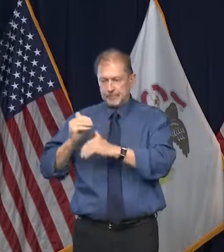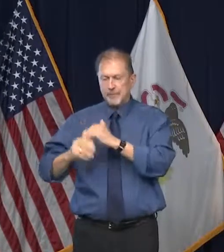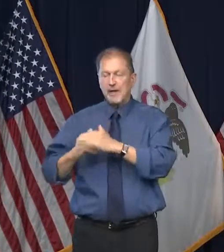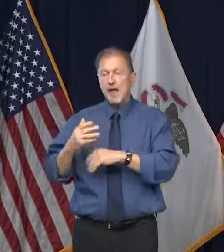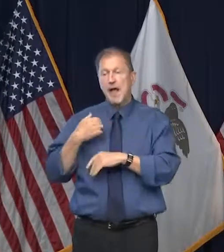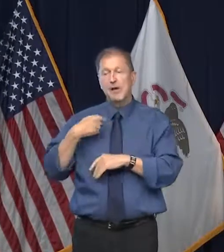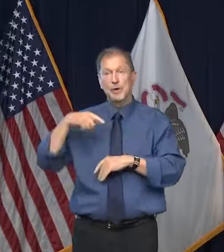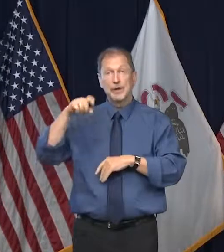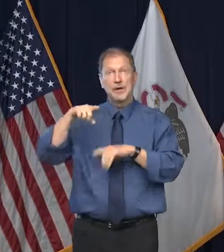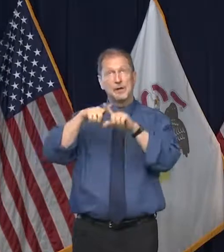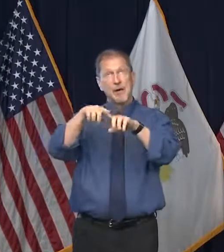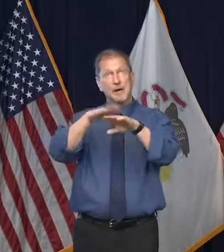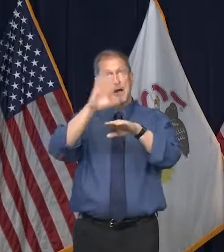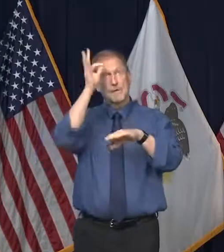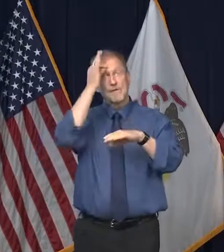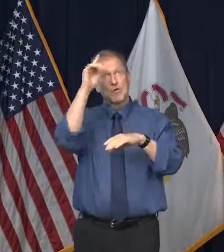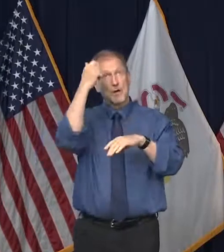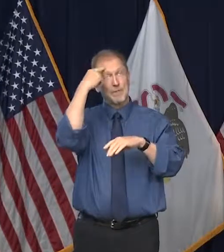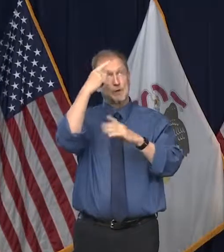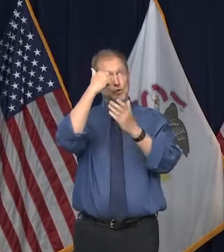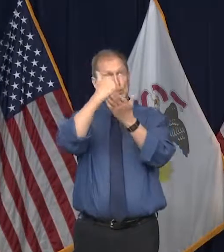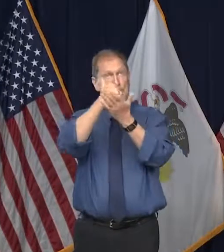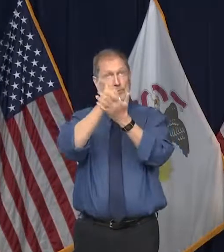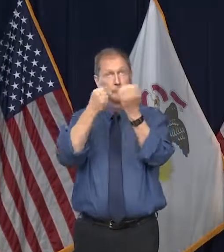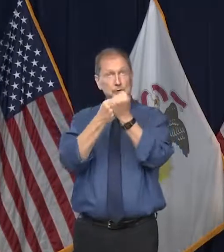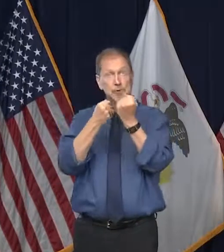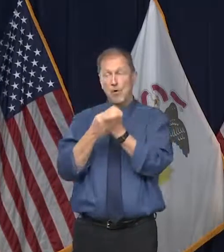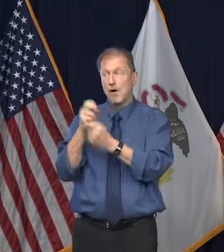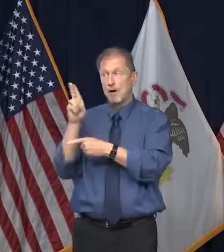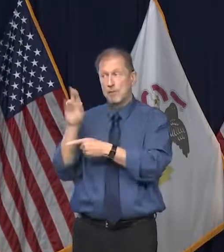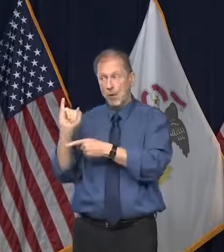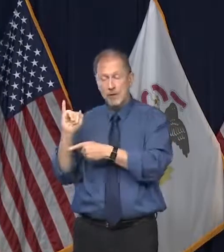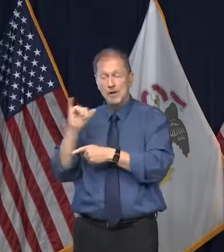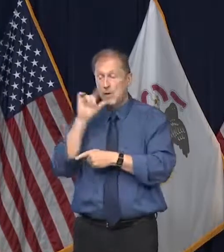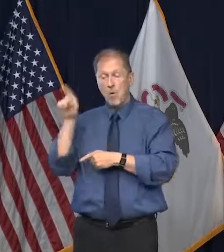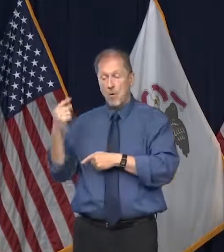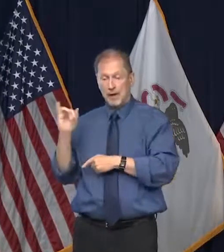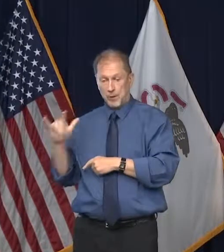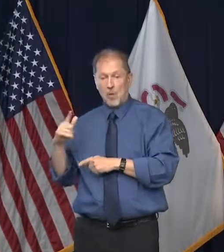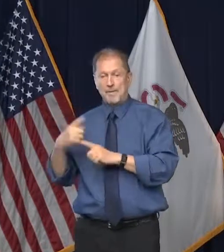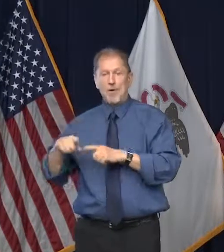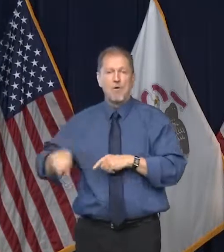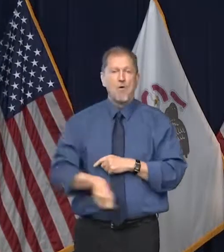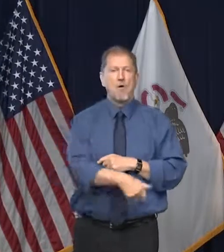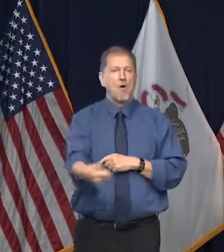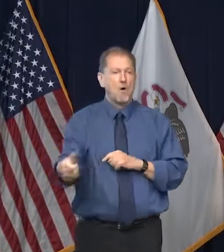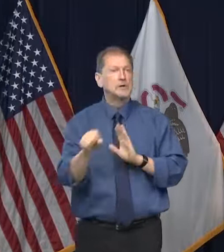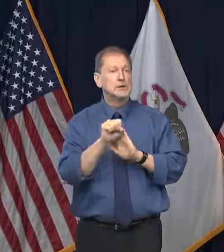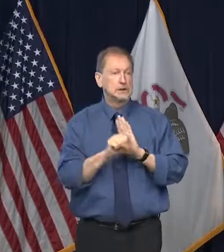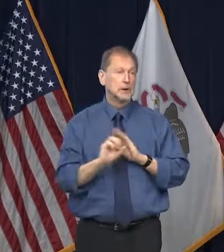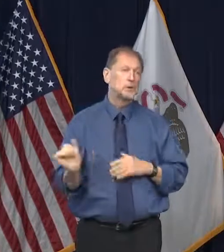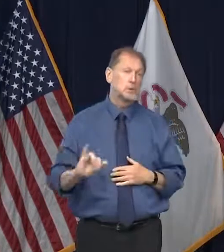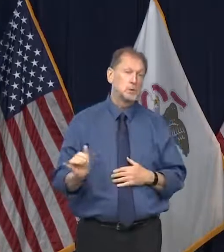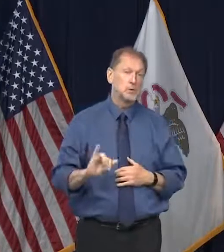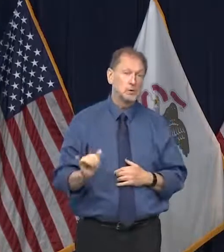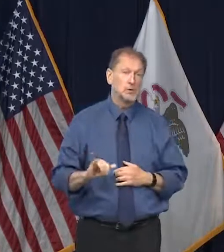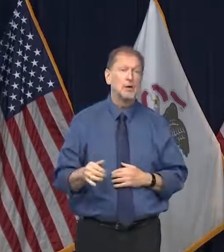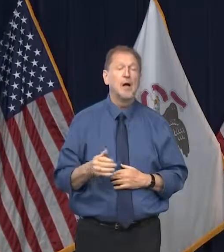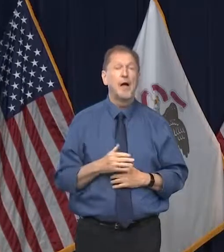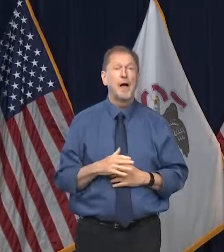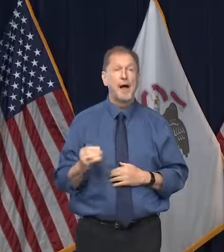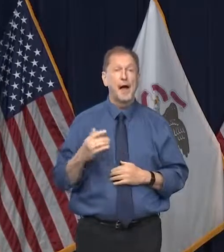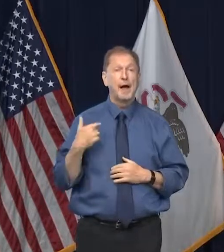from the federal government to support unemployment for every state and for the state of Illinois as well. And obviously, we have an agreed